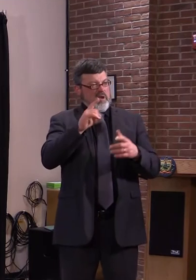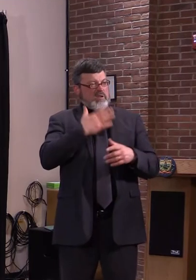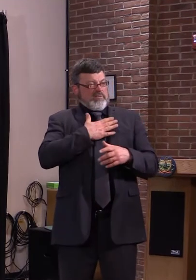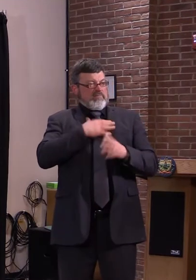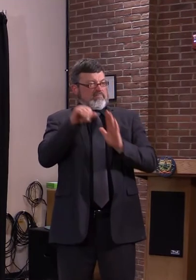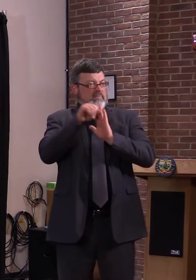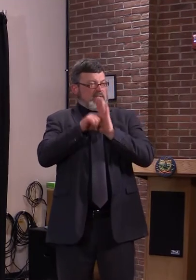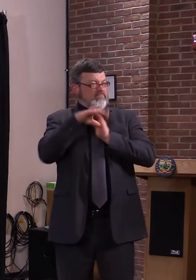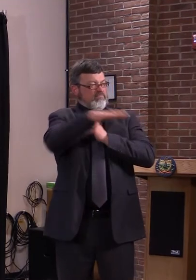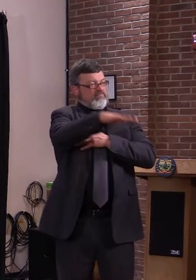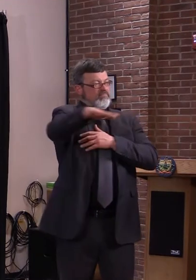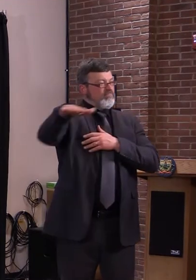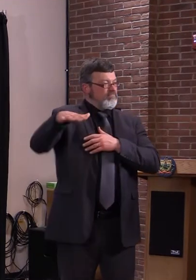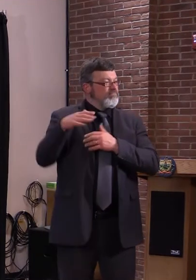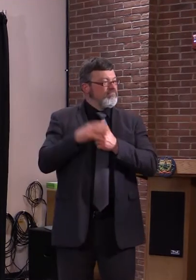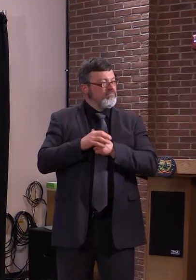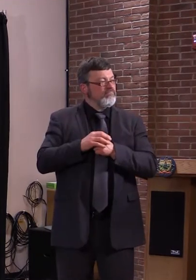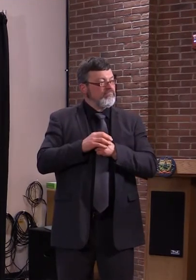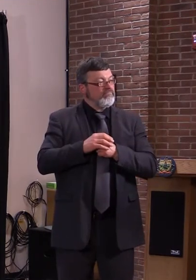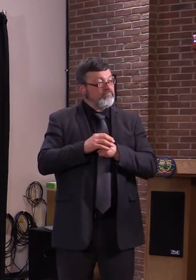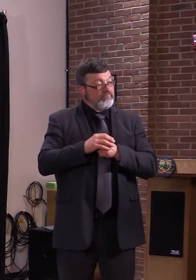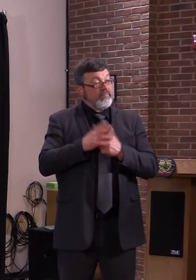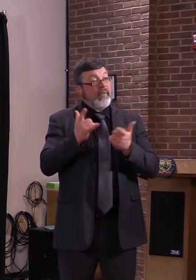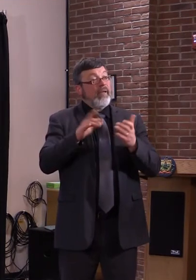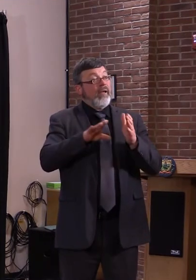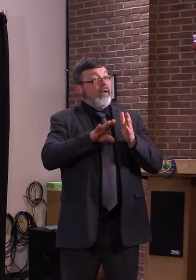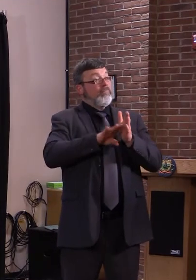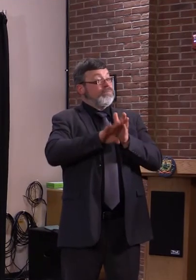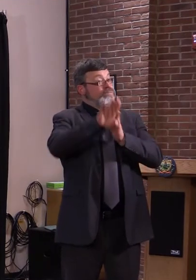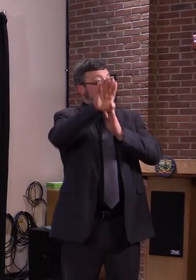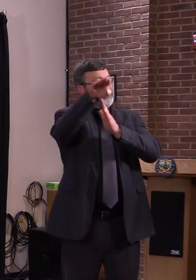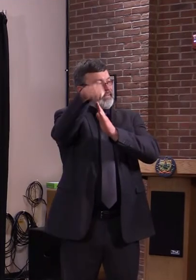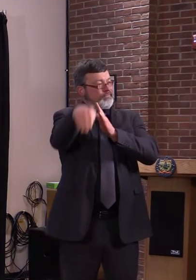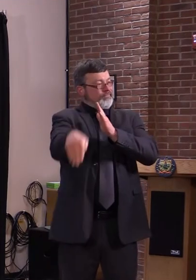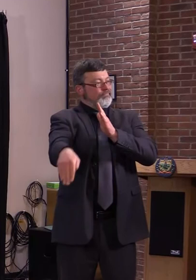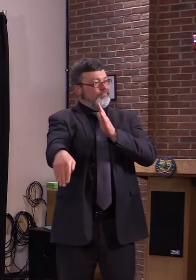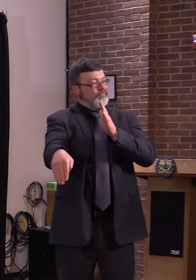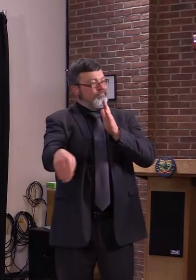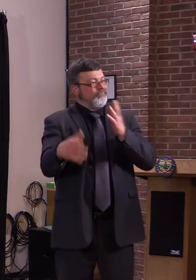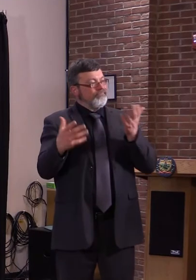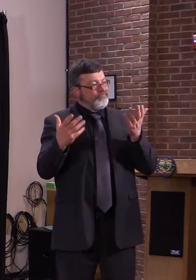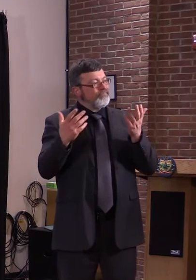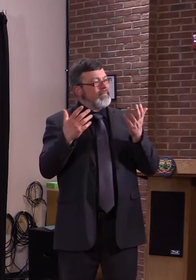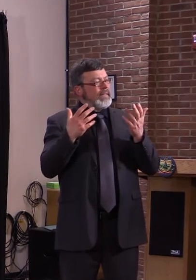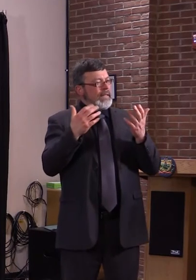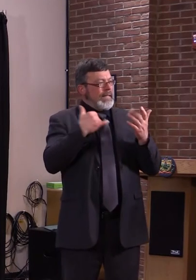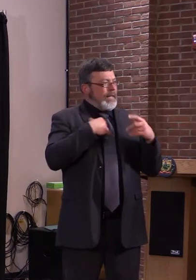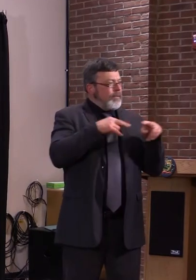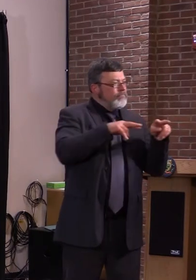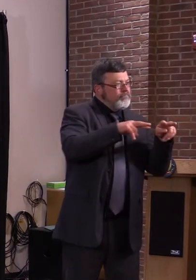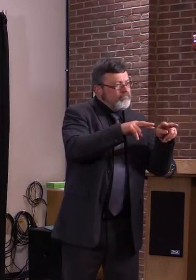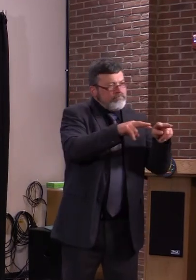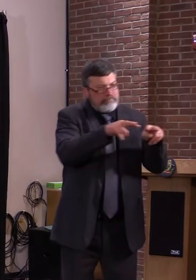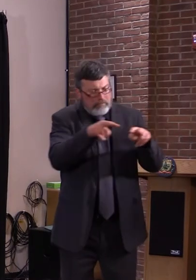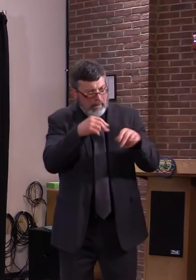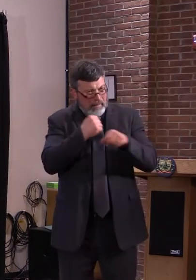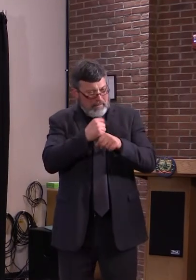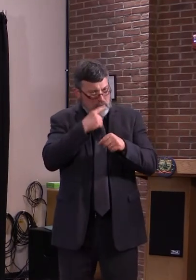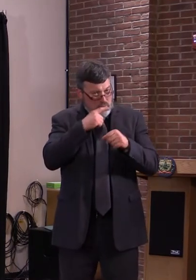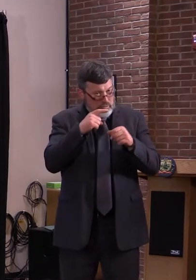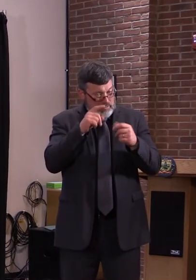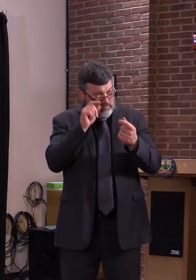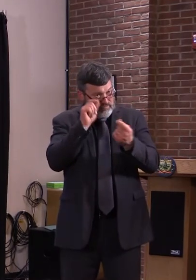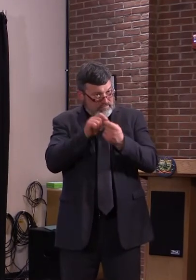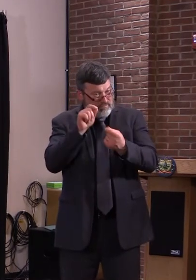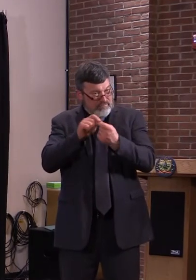are ever going to again represent a great way of having your finger on the pulse of the pandemic at this